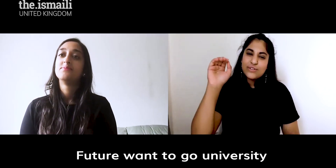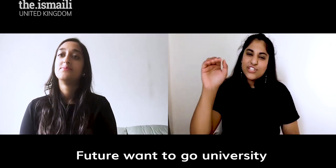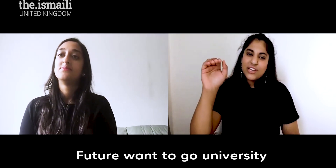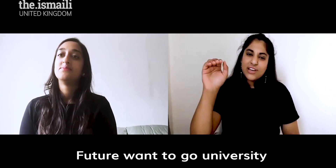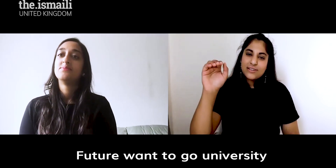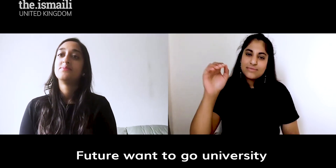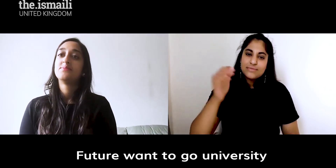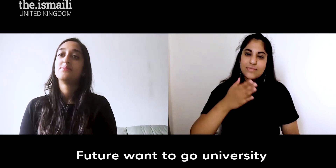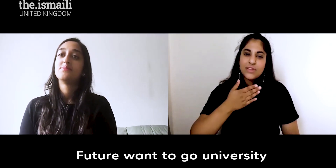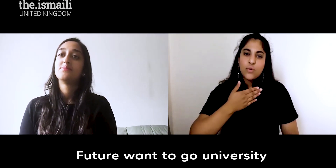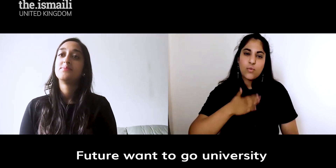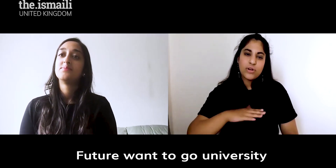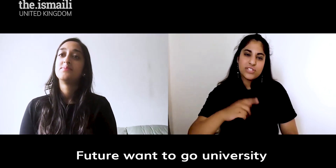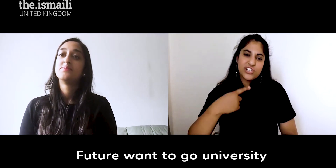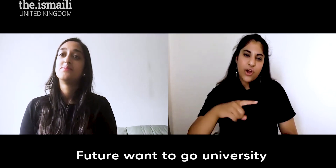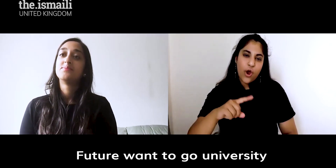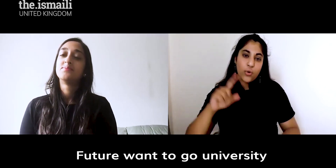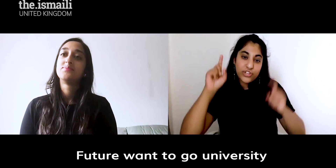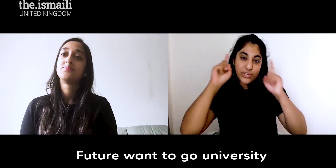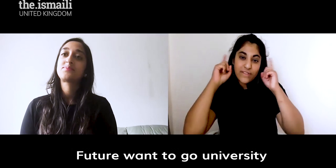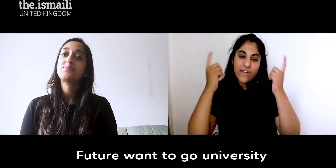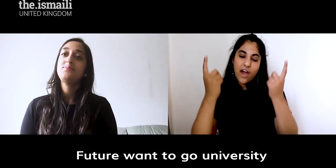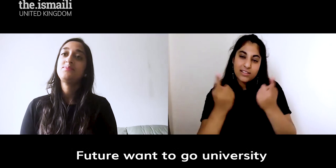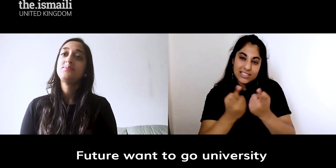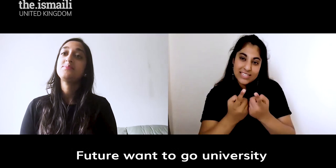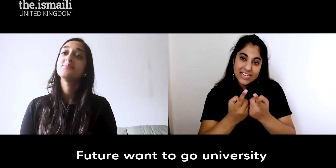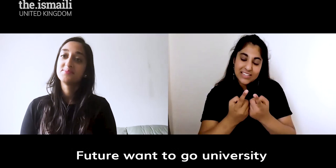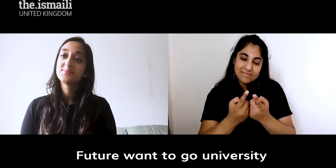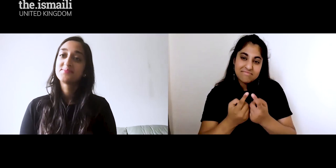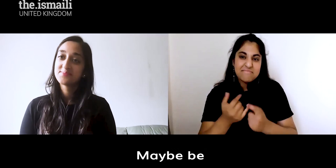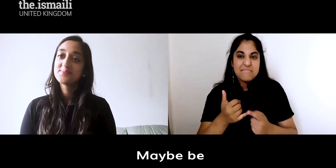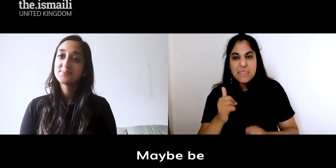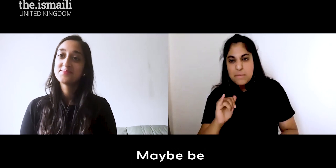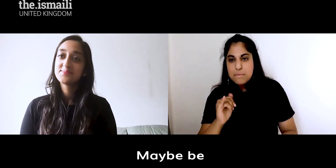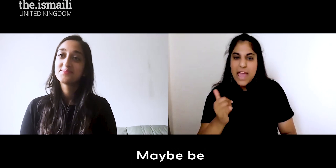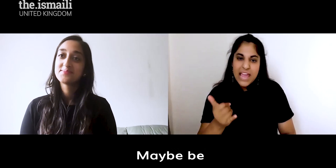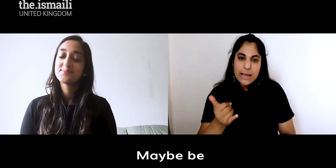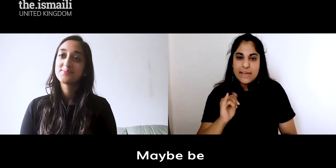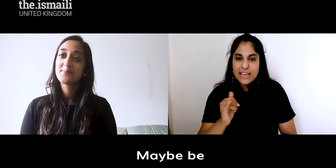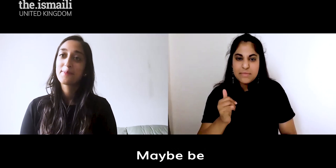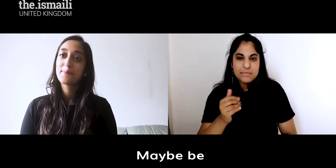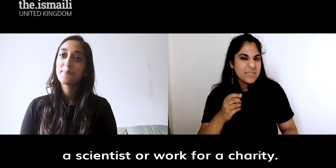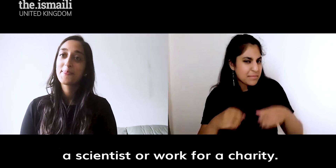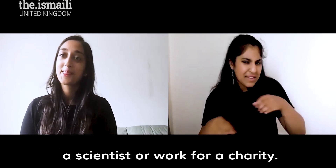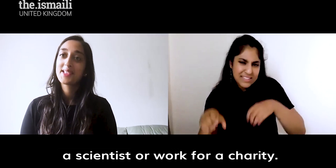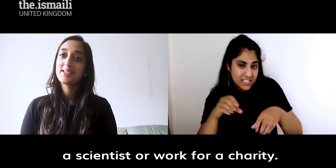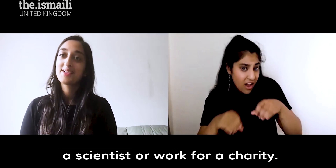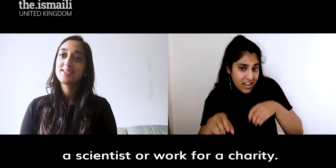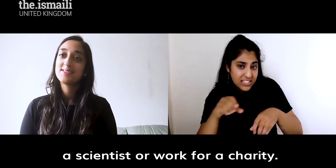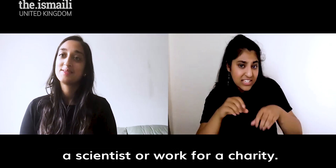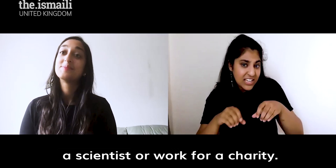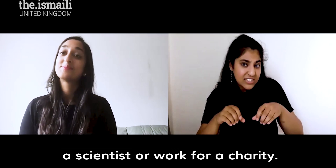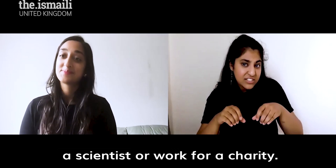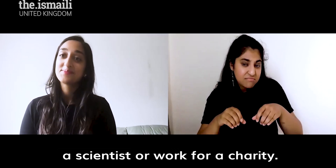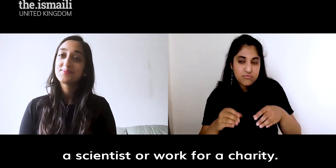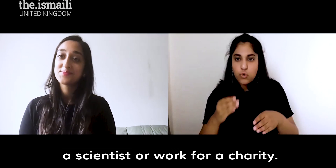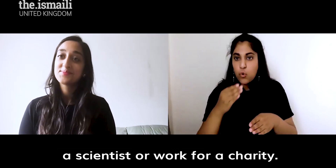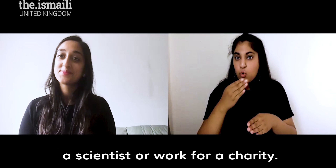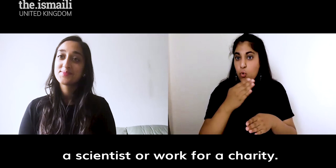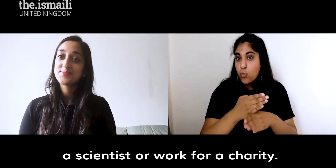Future, want to go university, maybe be a scientist or work